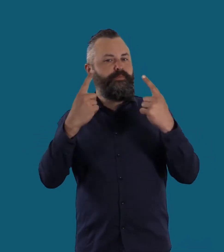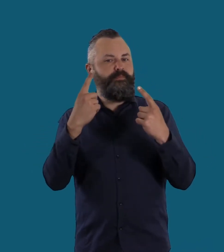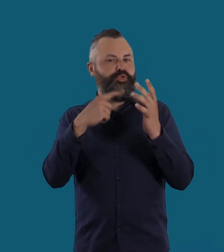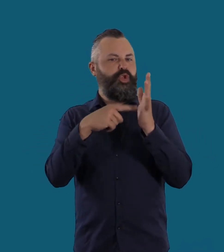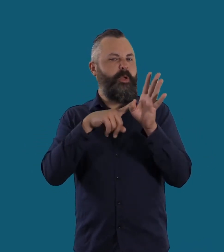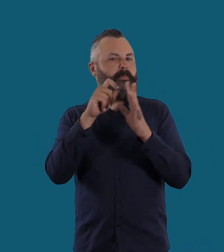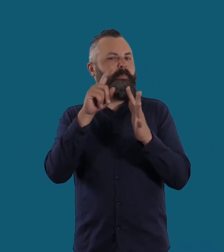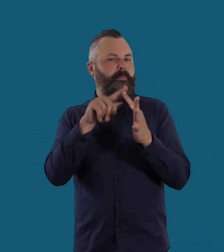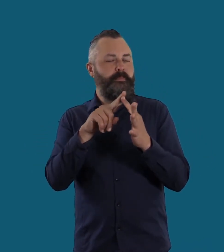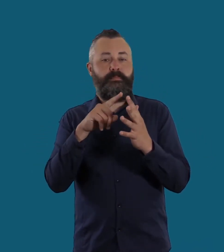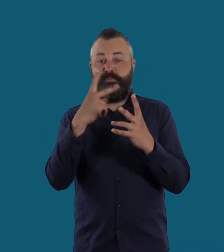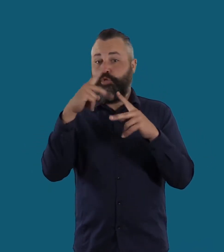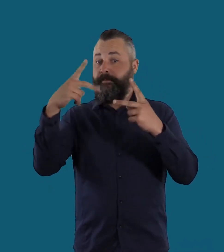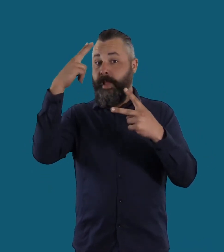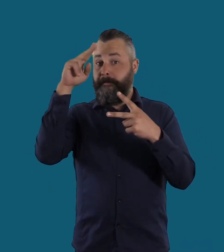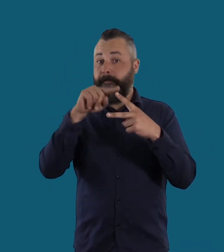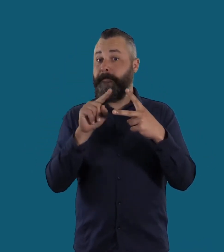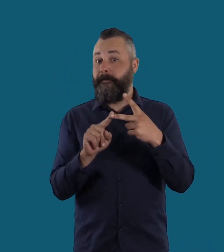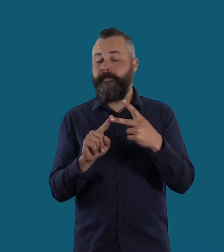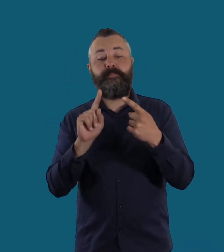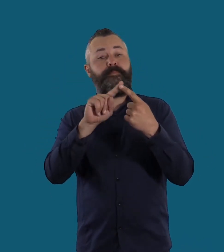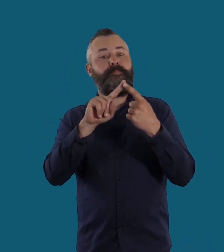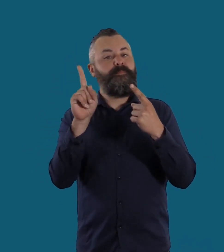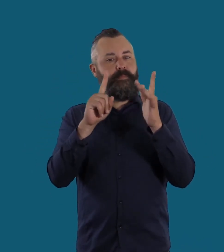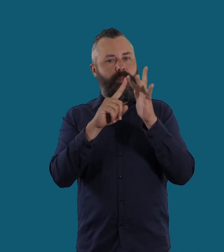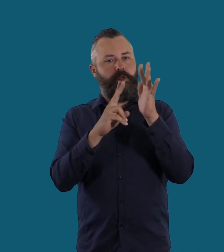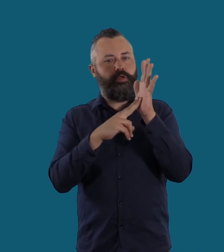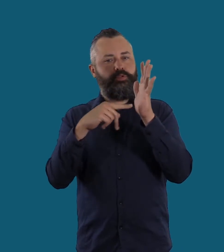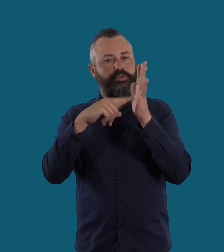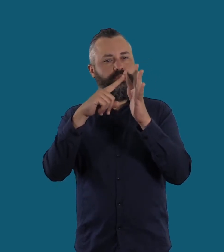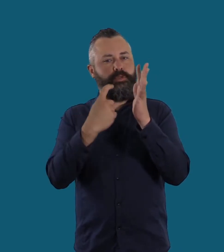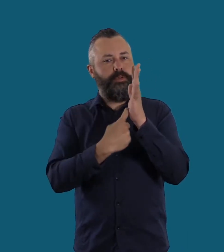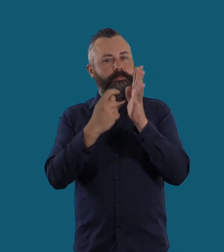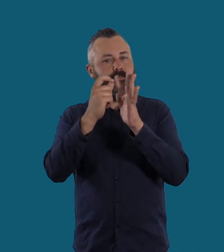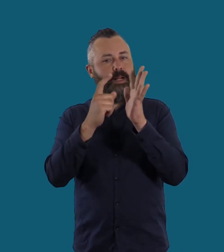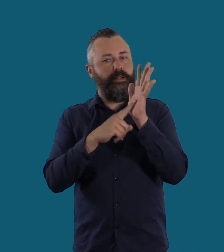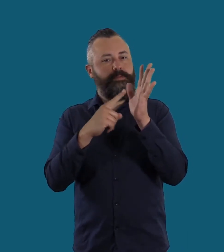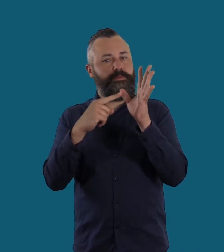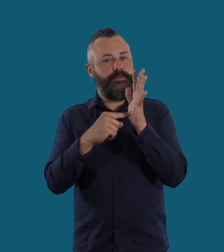Types of earthquakes. There are 2 types of earthquakes. Interplate earthquakes occur along the tectonic